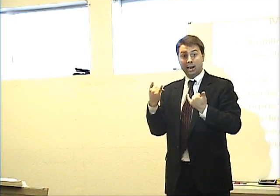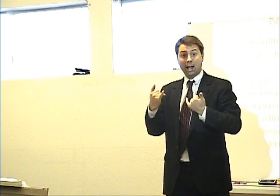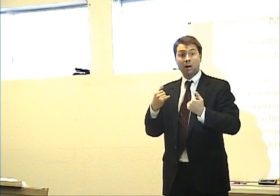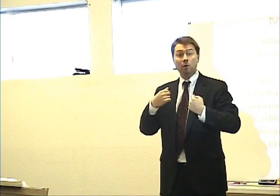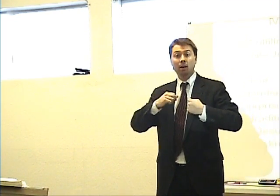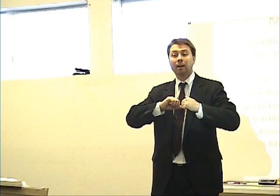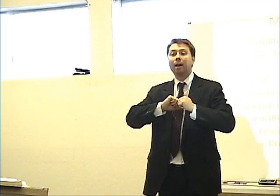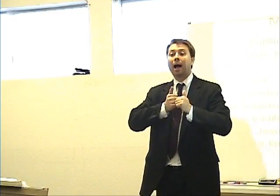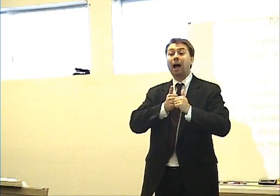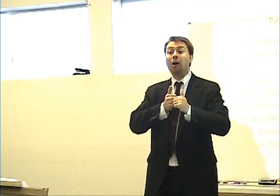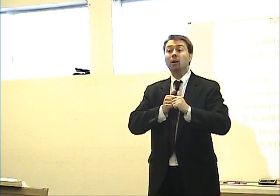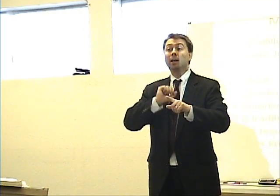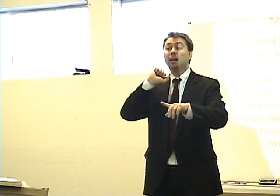now, how he